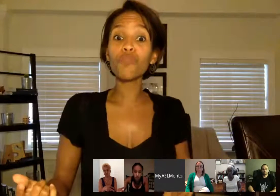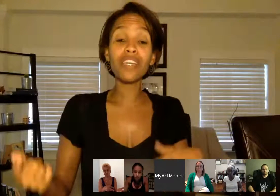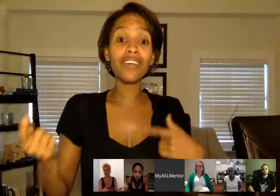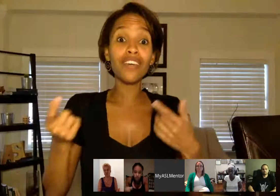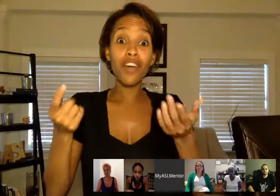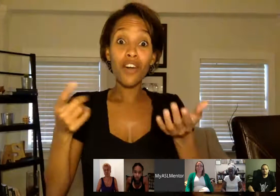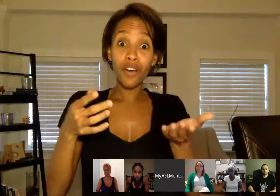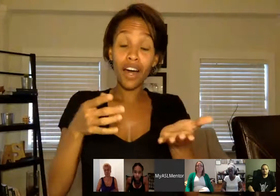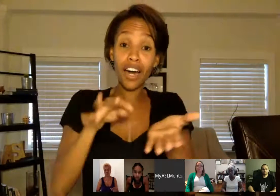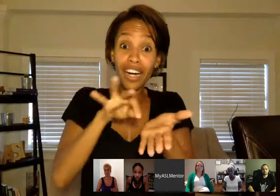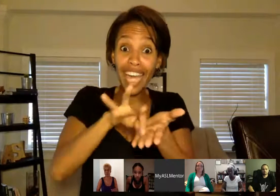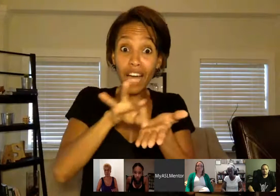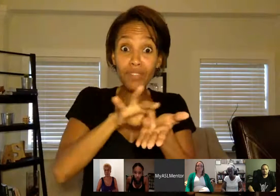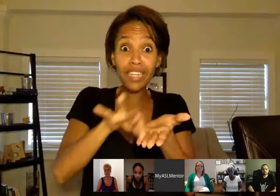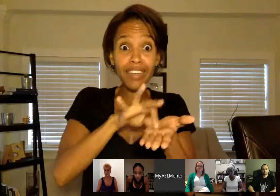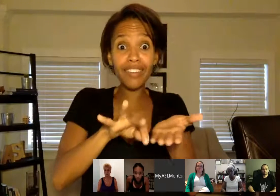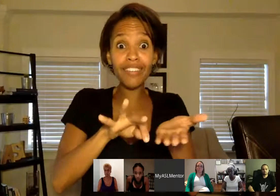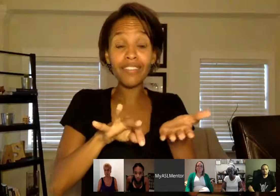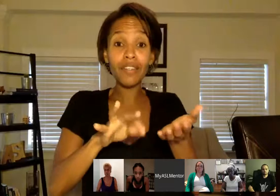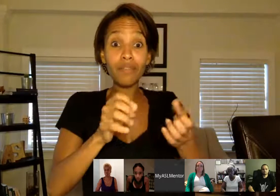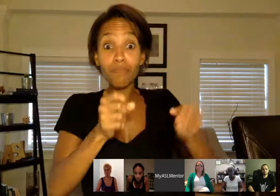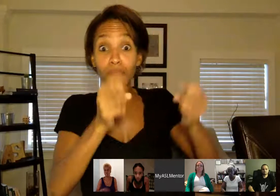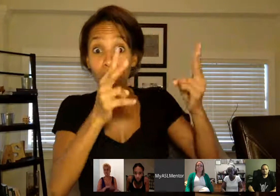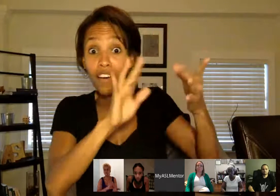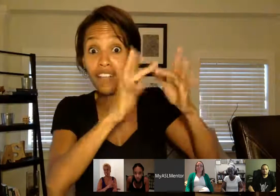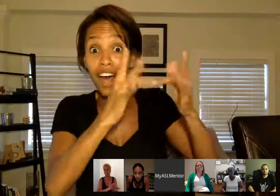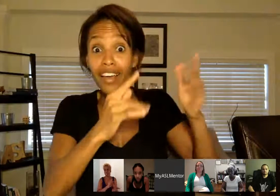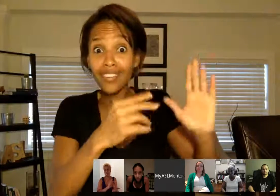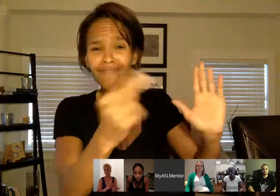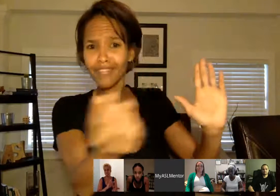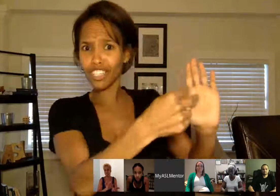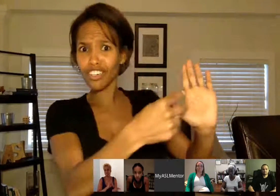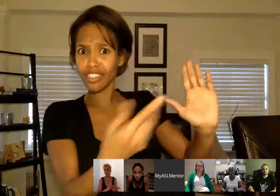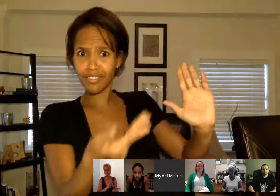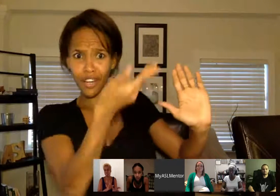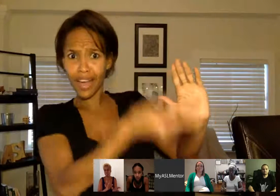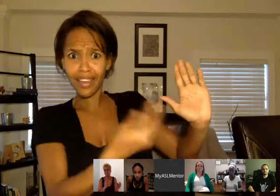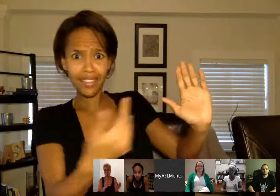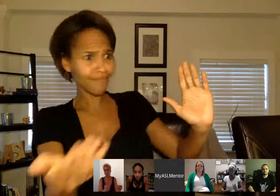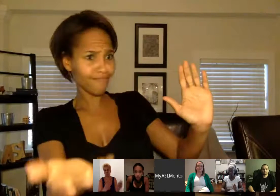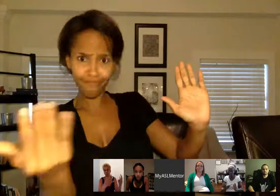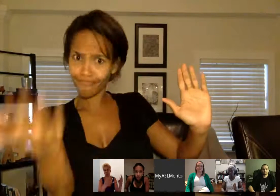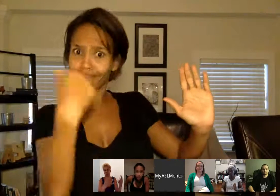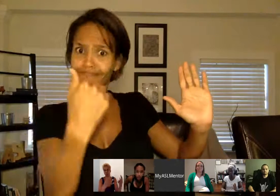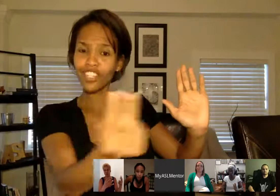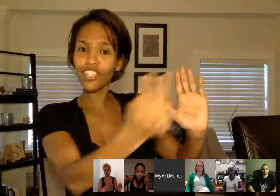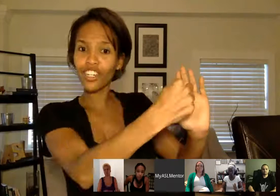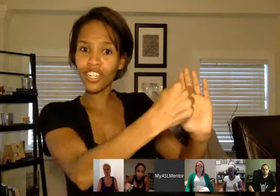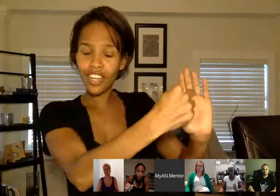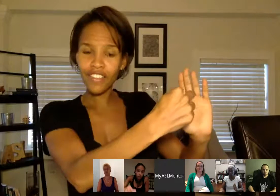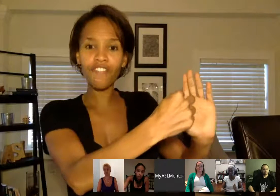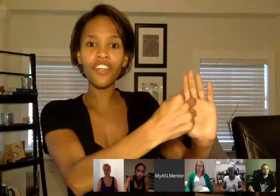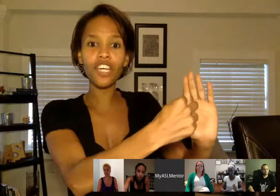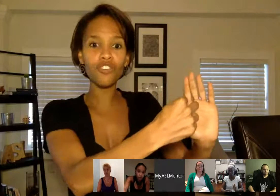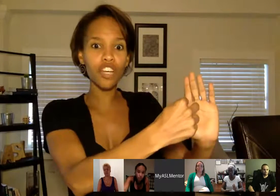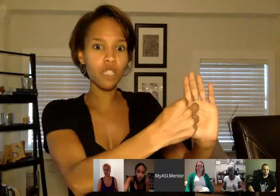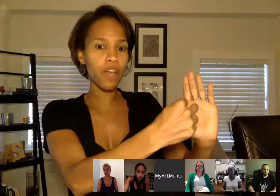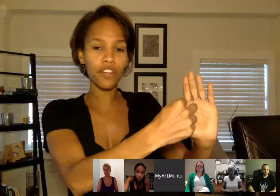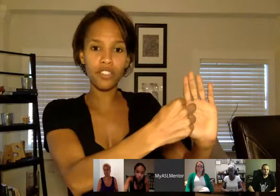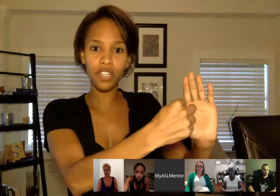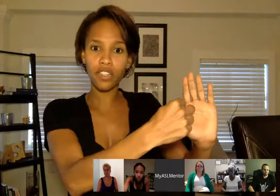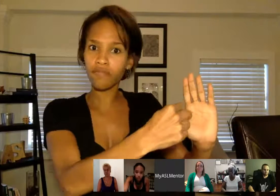it could be accounting, online. Look. Go ahead. Look, that feeling